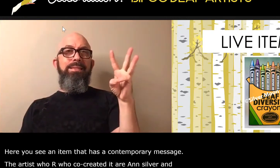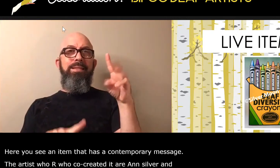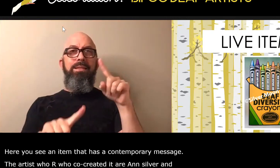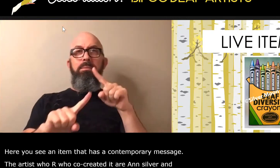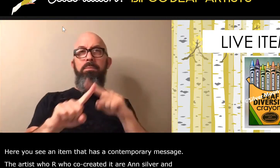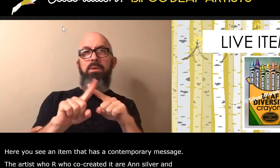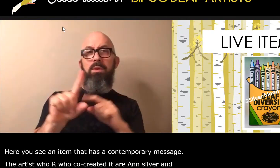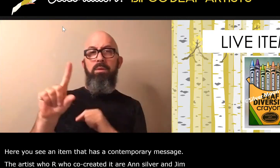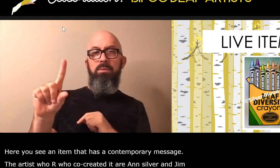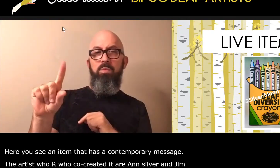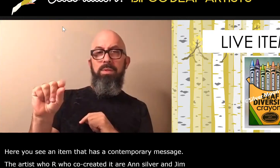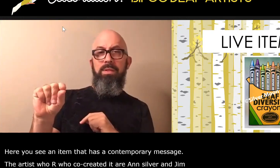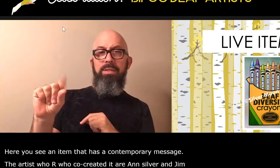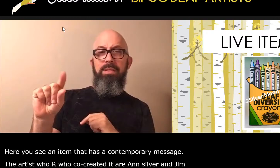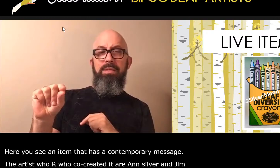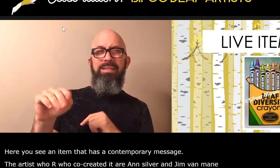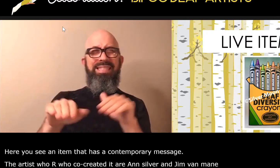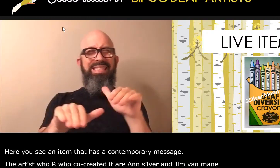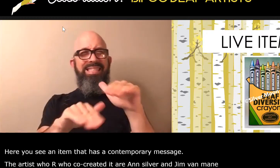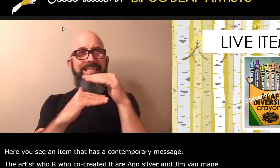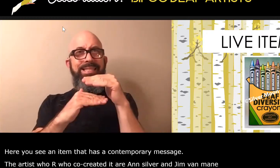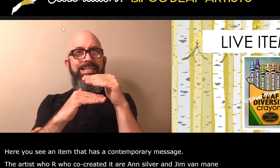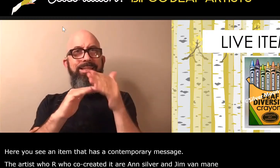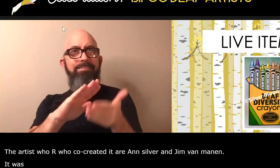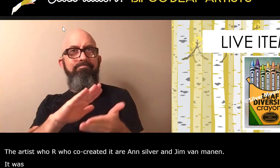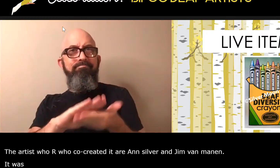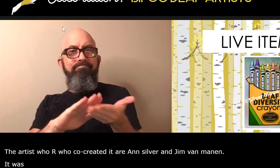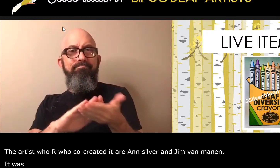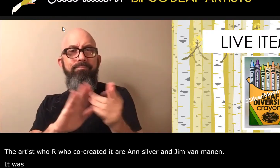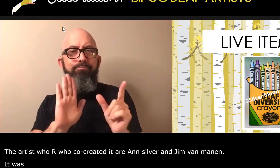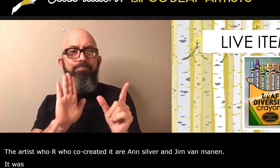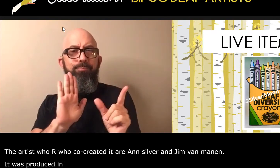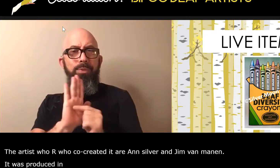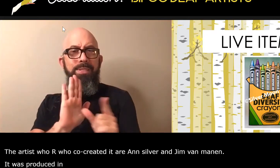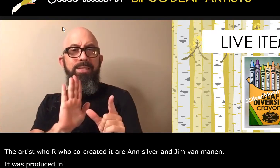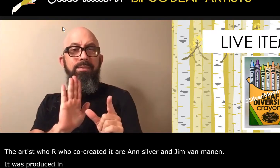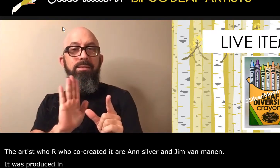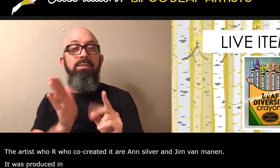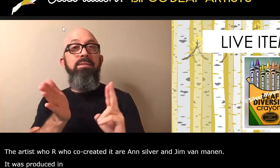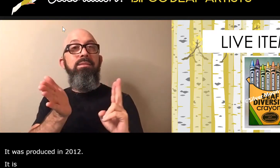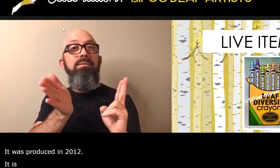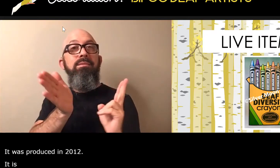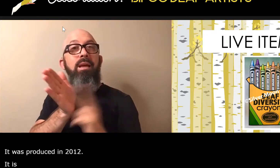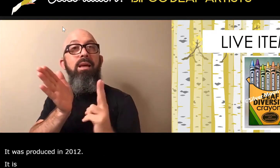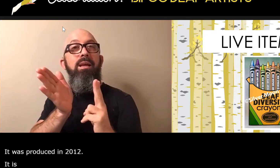It was produced in 2012. It is a 16